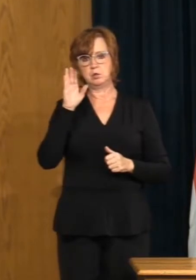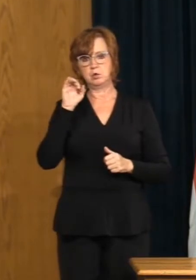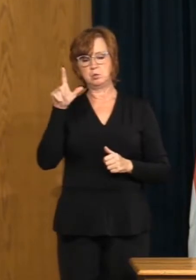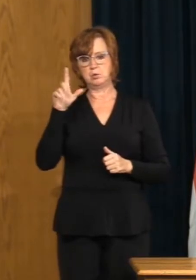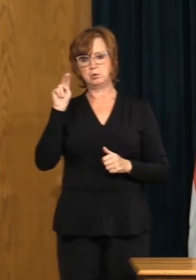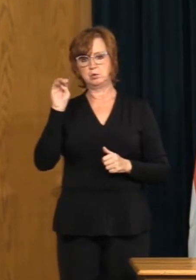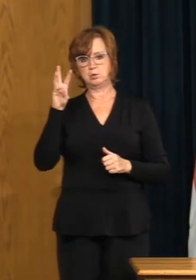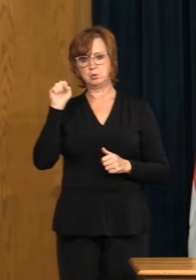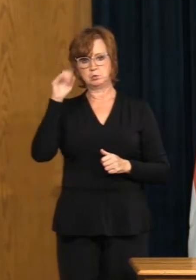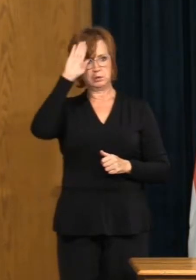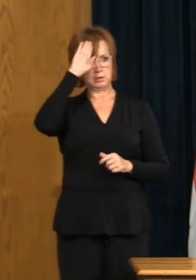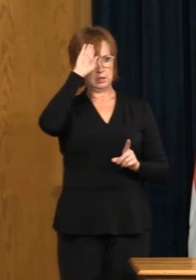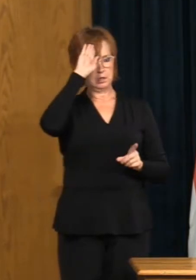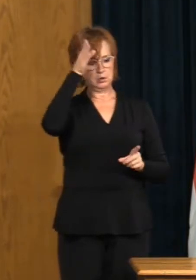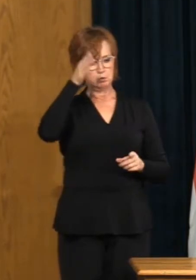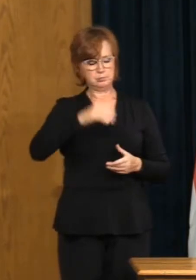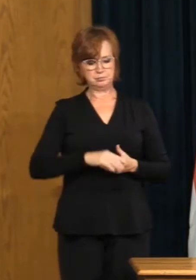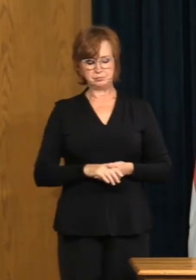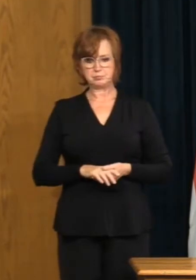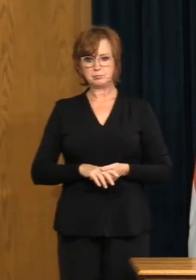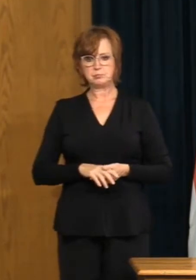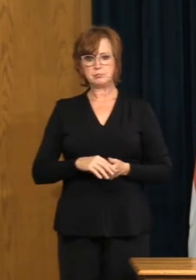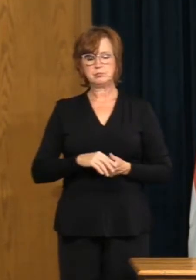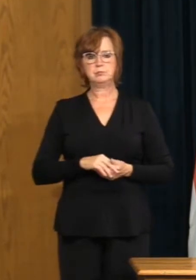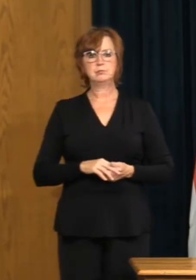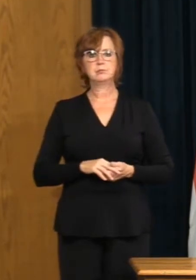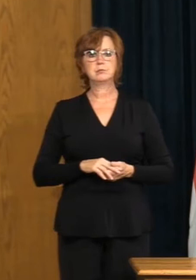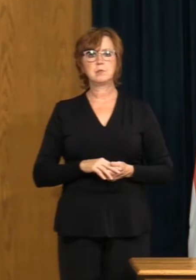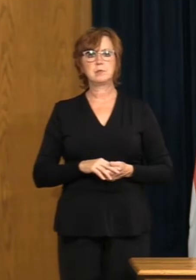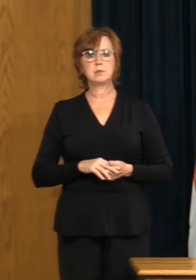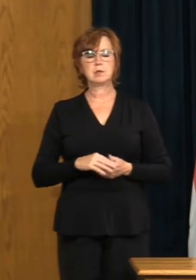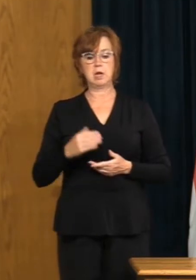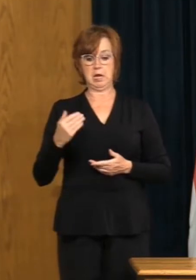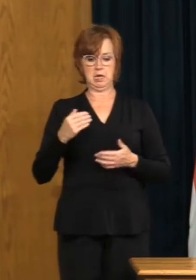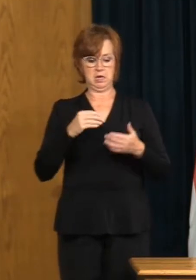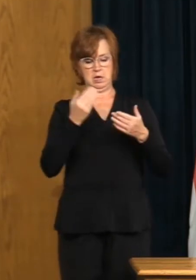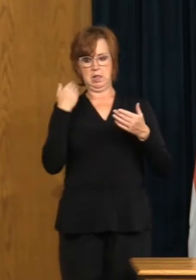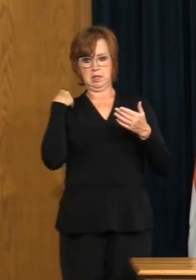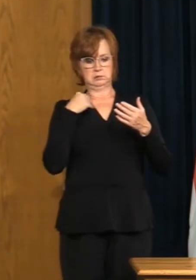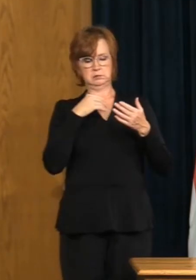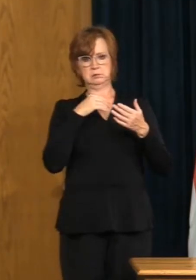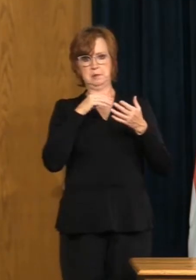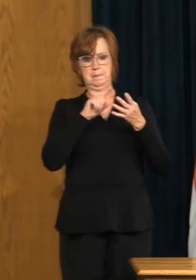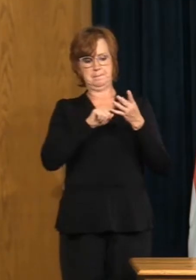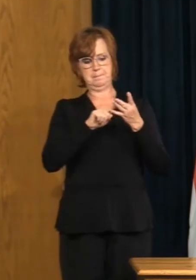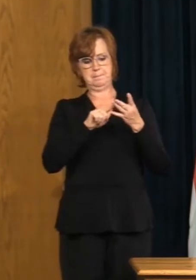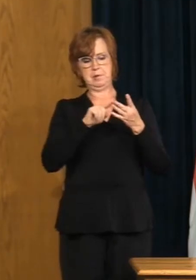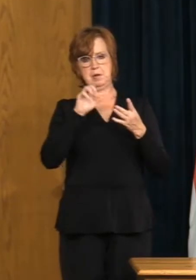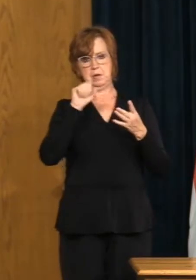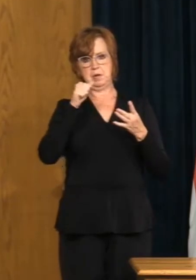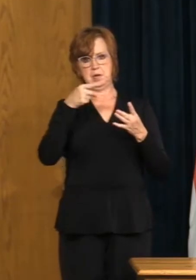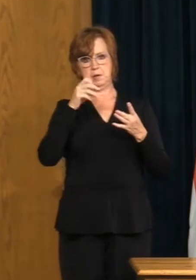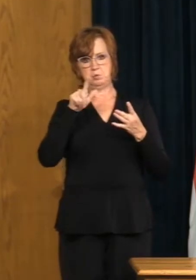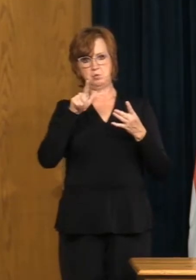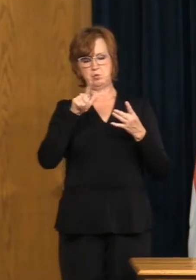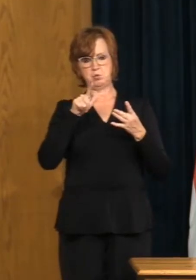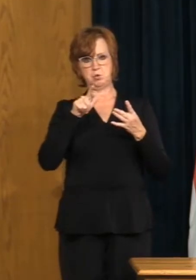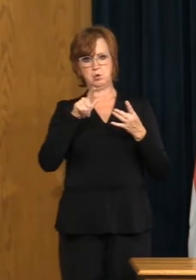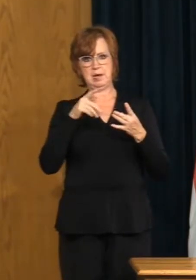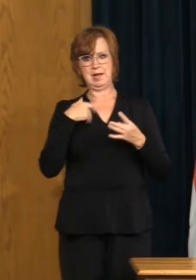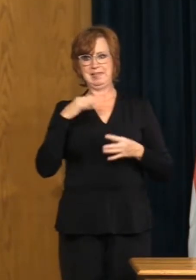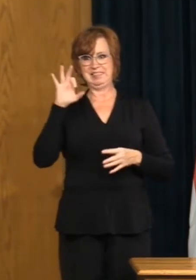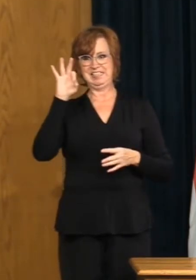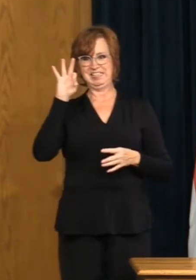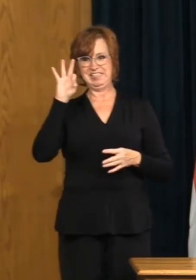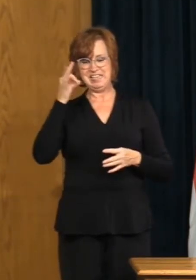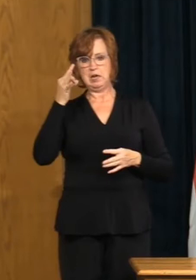Good afternoon, Dr. Shahab. In mid-April, there was about 9% of all cases were listed as untraceable.